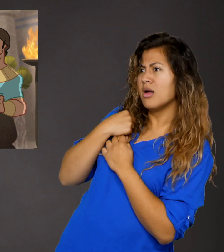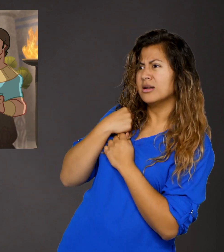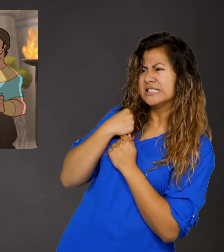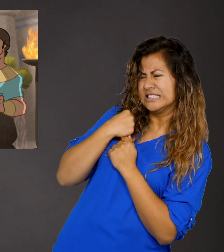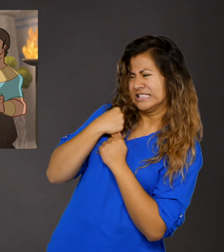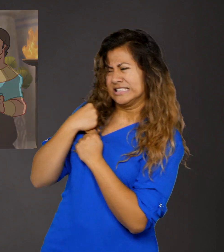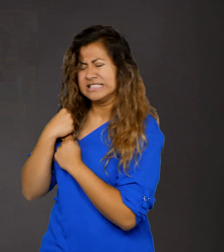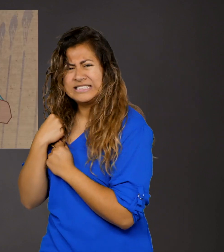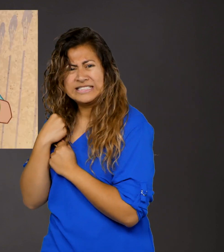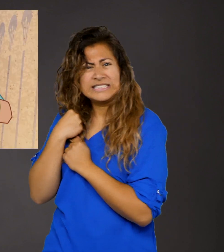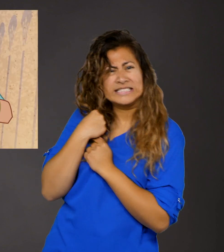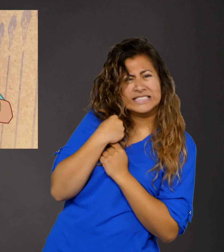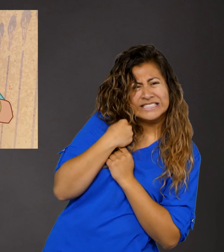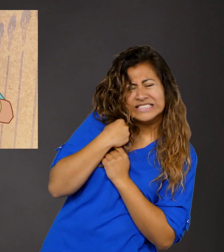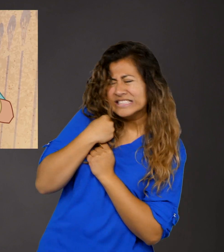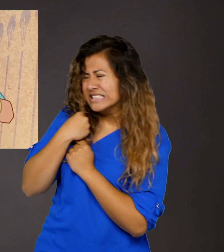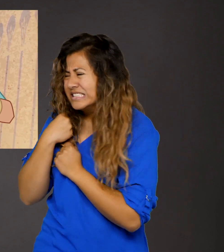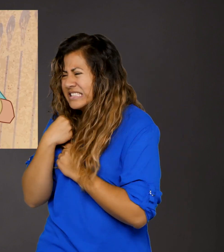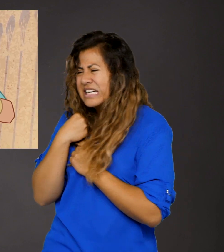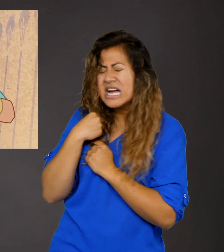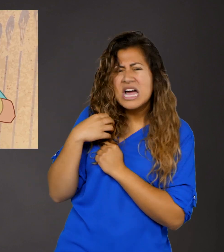Potiphar's wife would not listen.